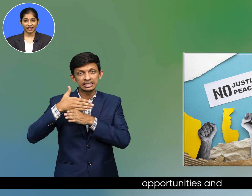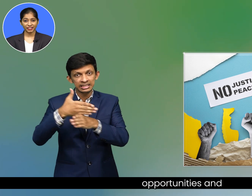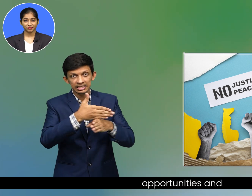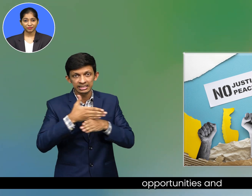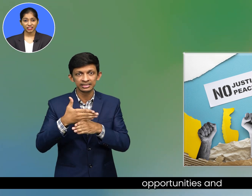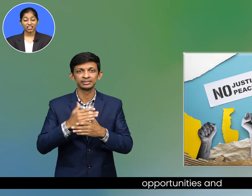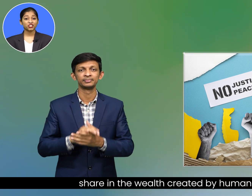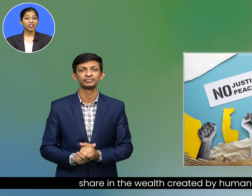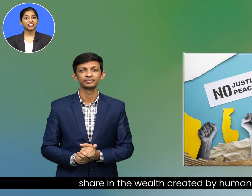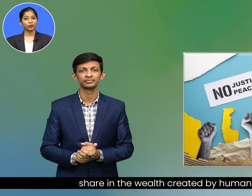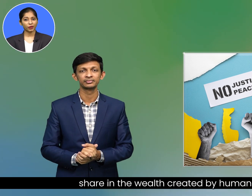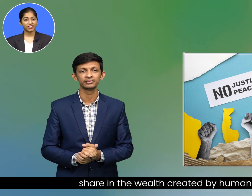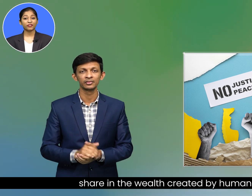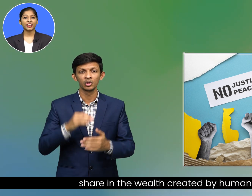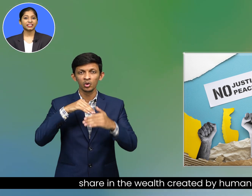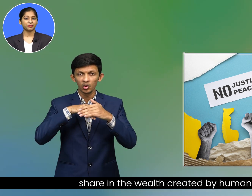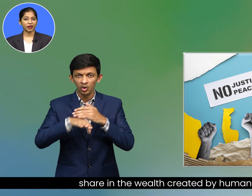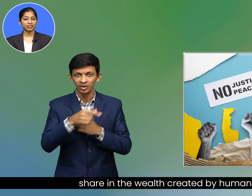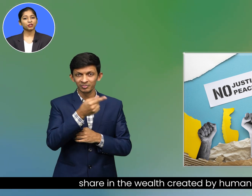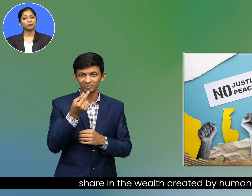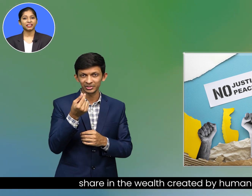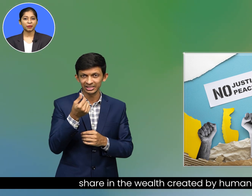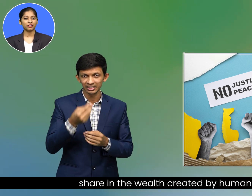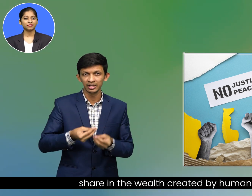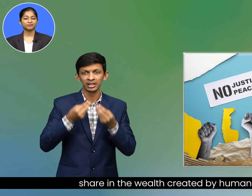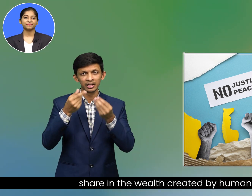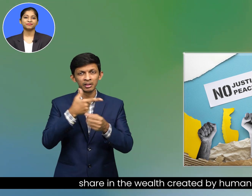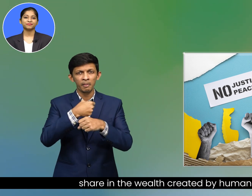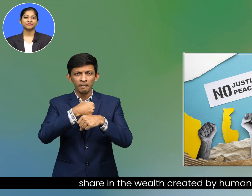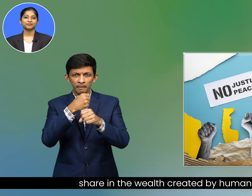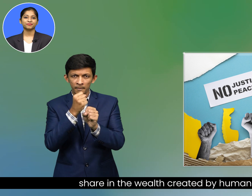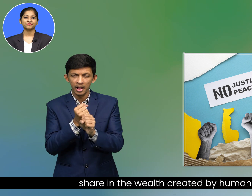opportunities and share in the wealth created by human labor.